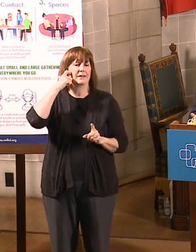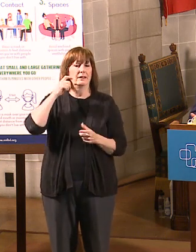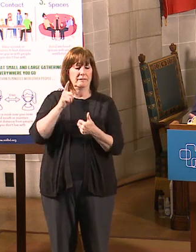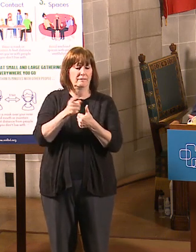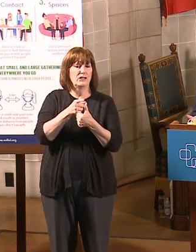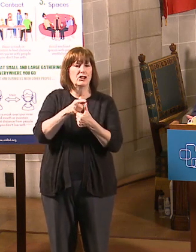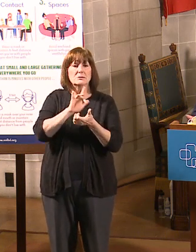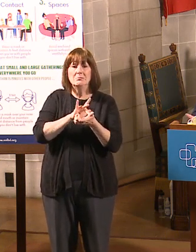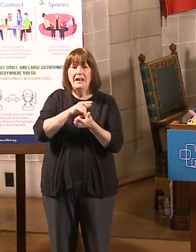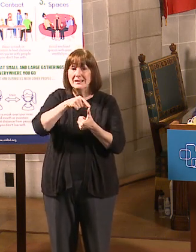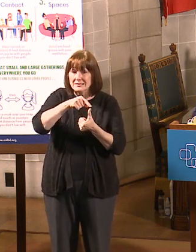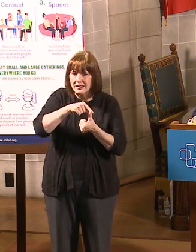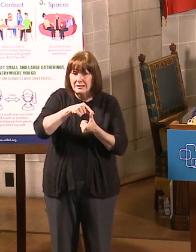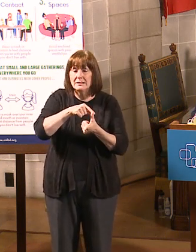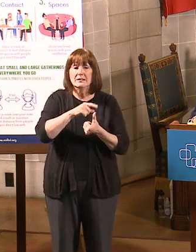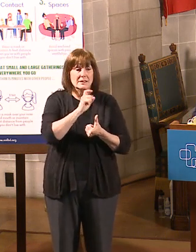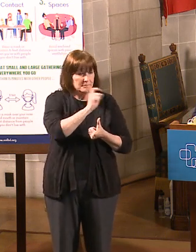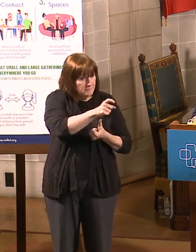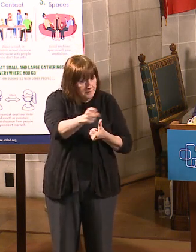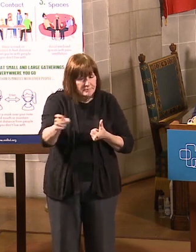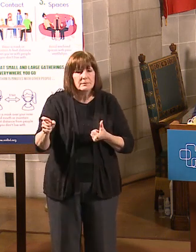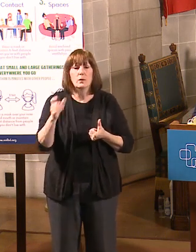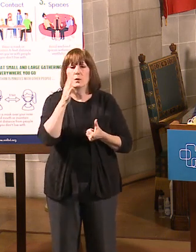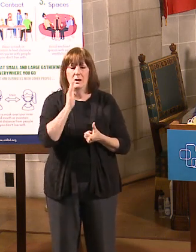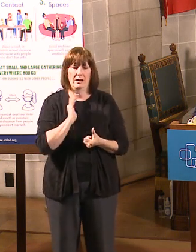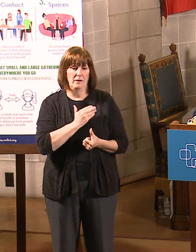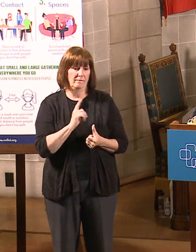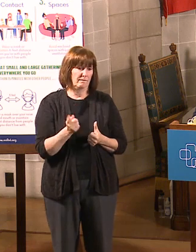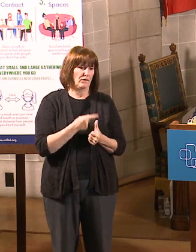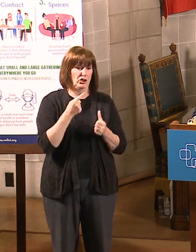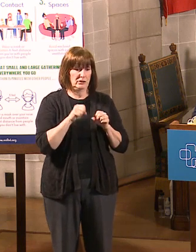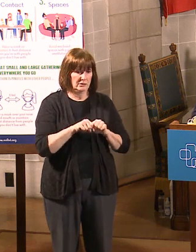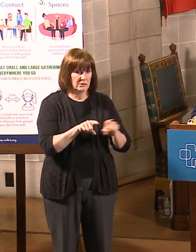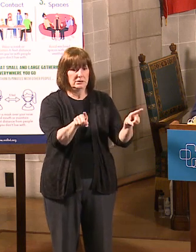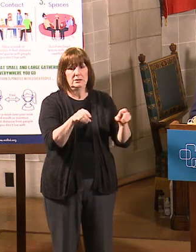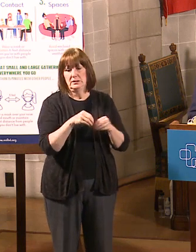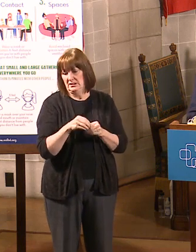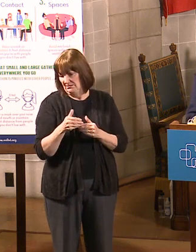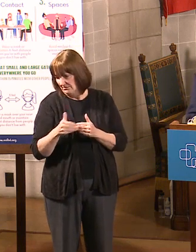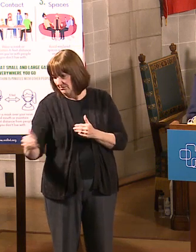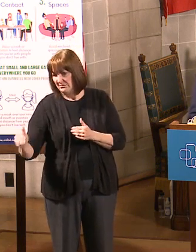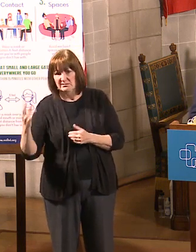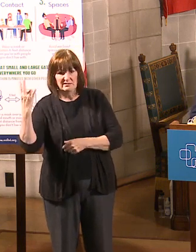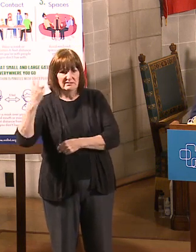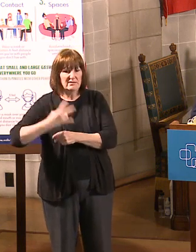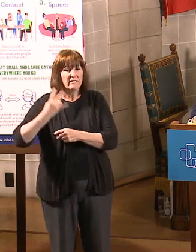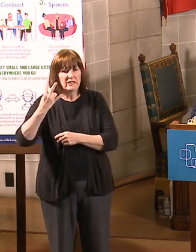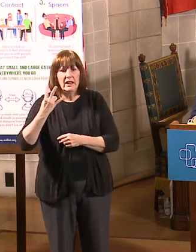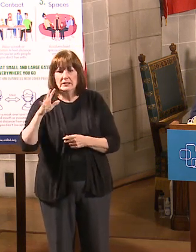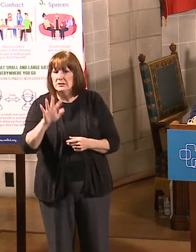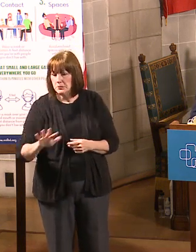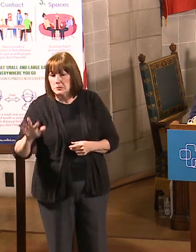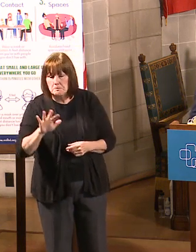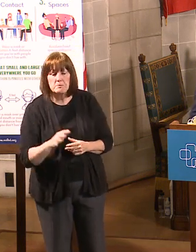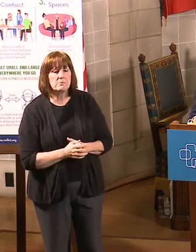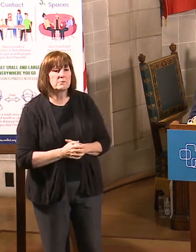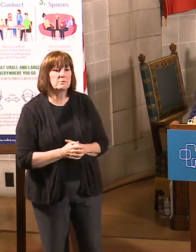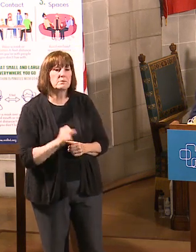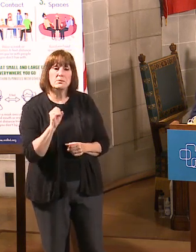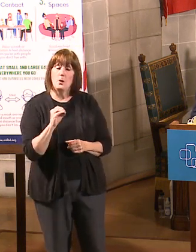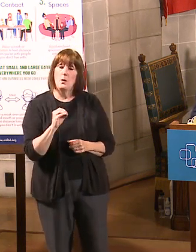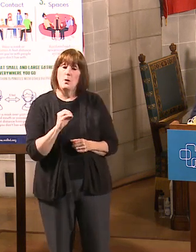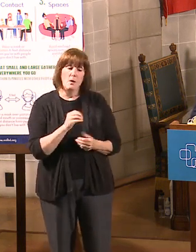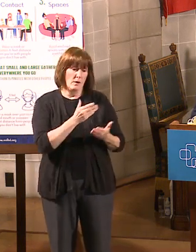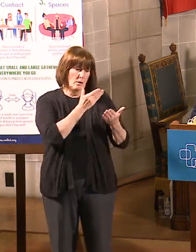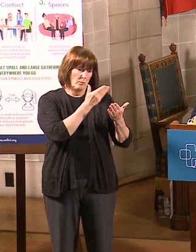at first. And we will be getting out our first shipment here within the next 7 days or so. So the early evidence